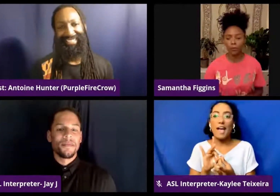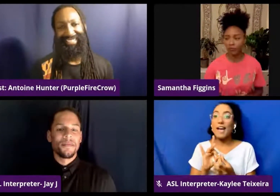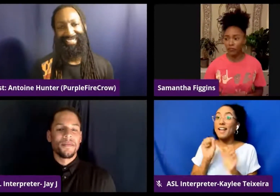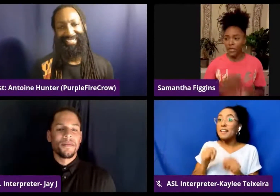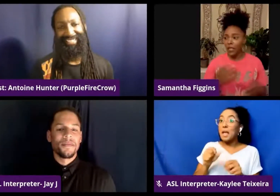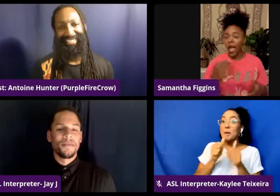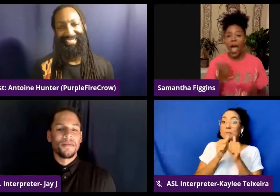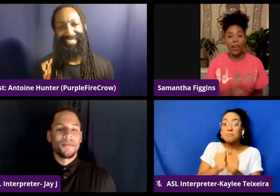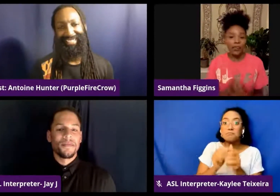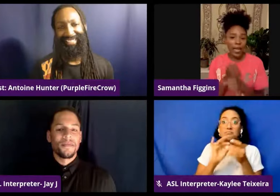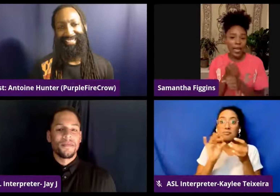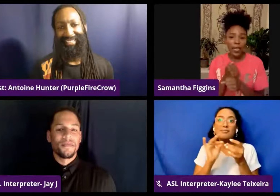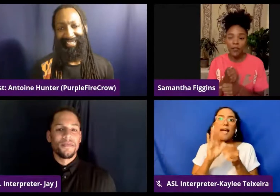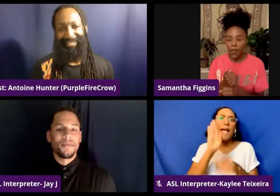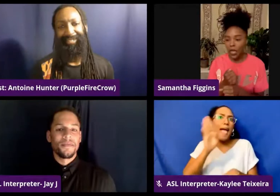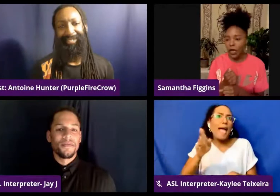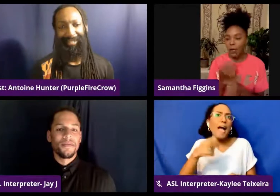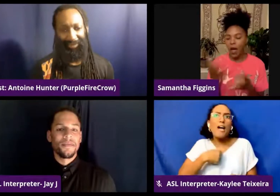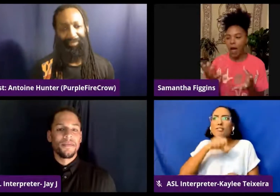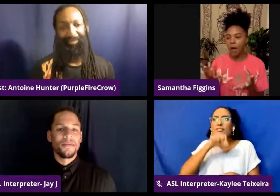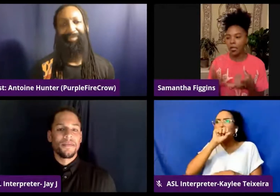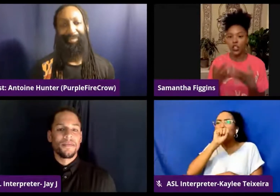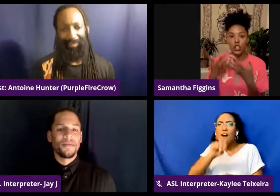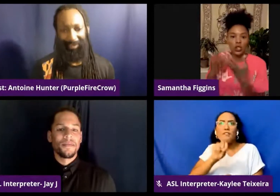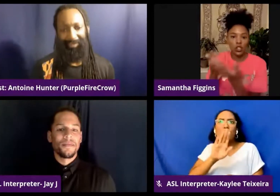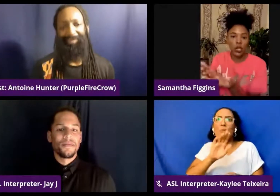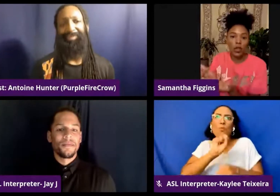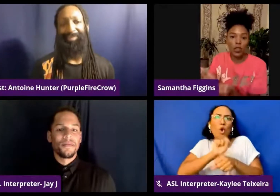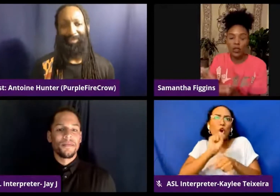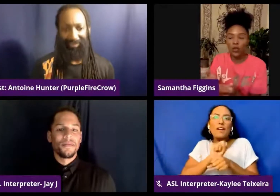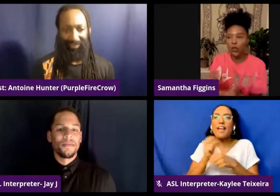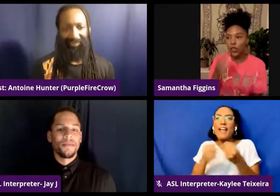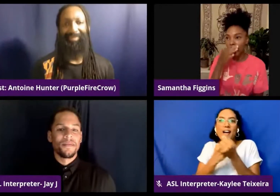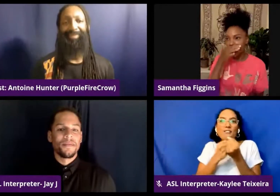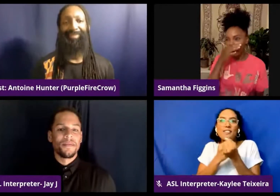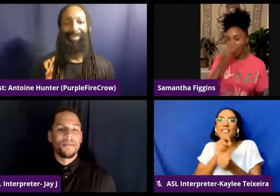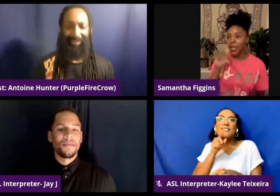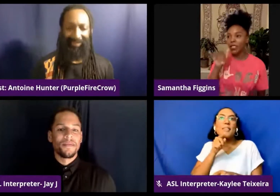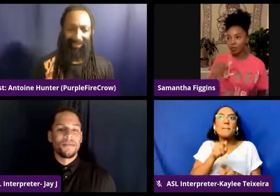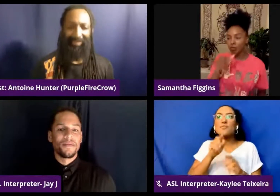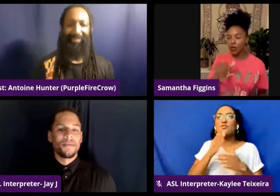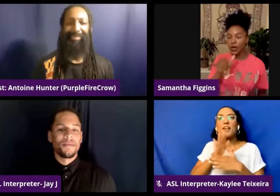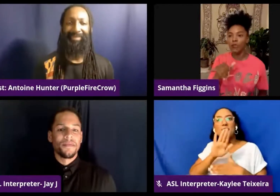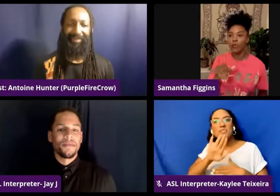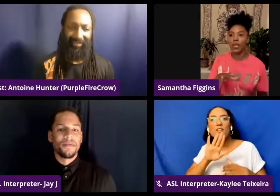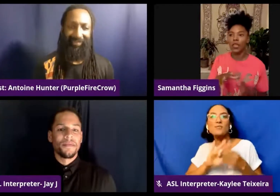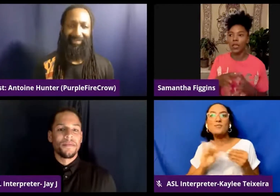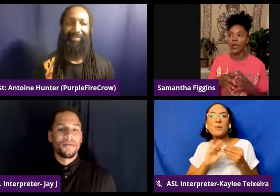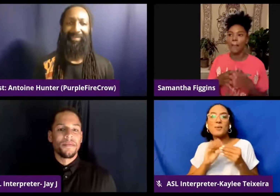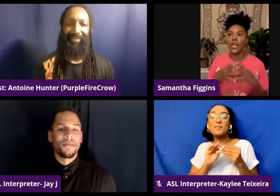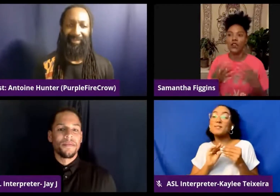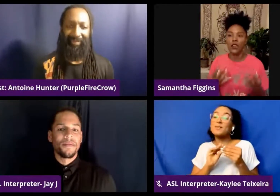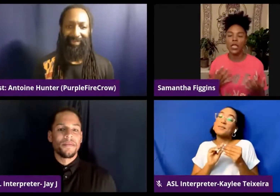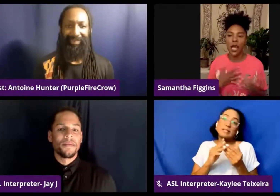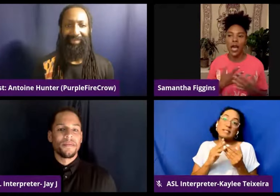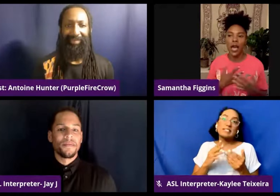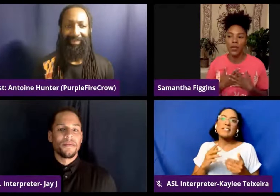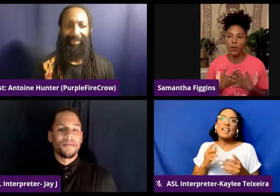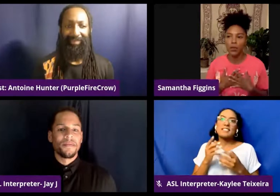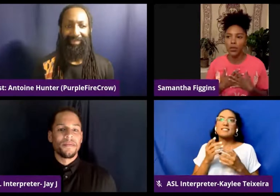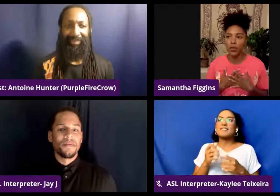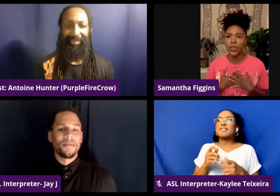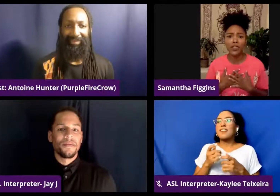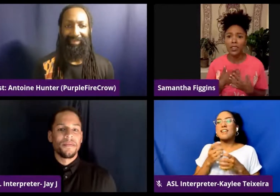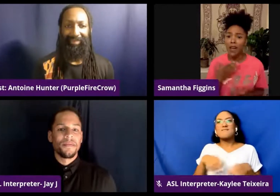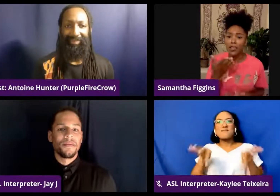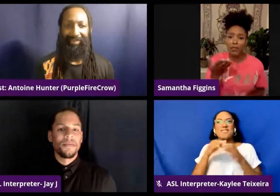and advocating for them and sharing their stories. That's one of the really like major things that I've